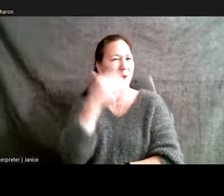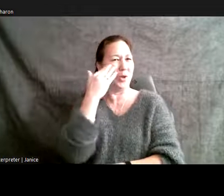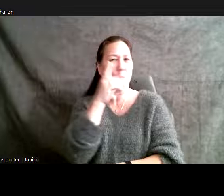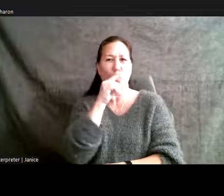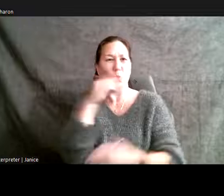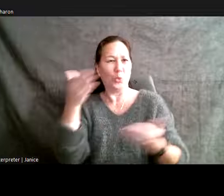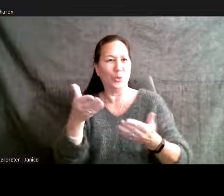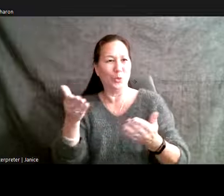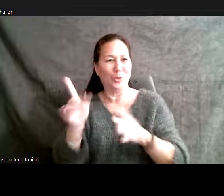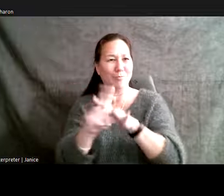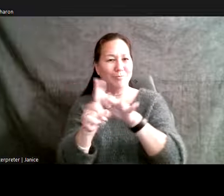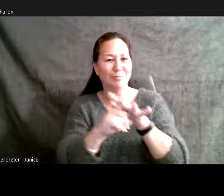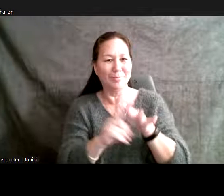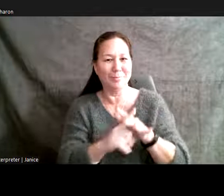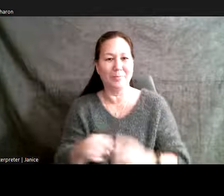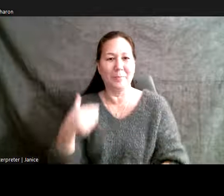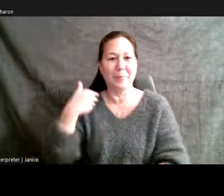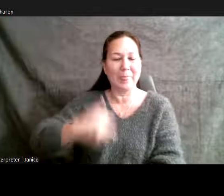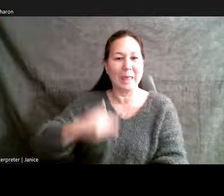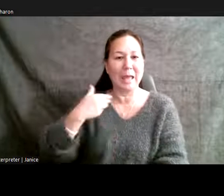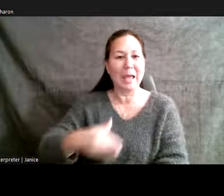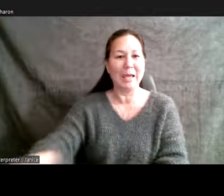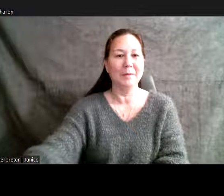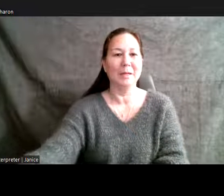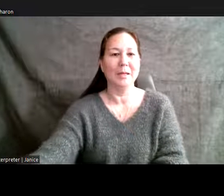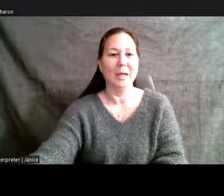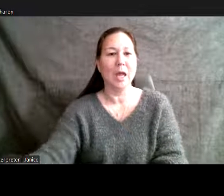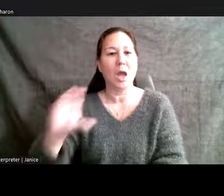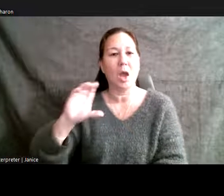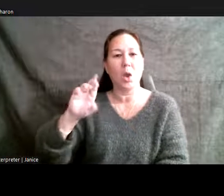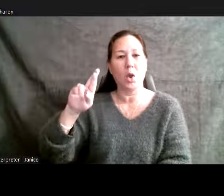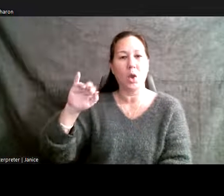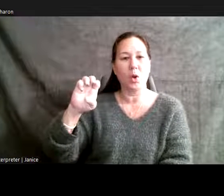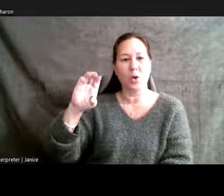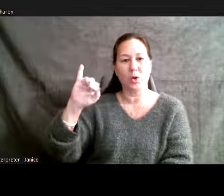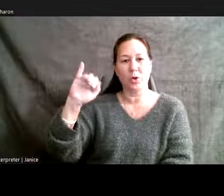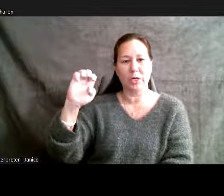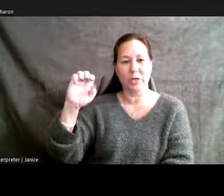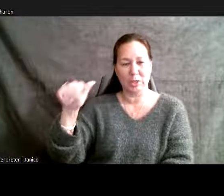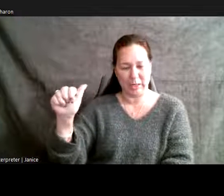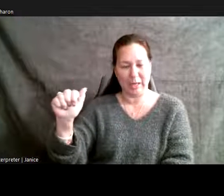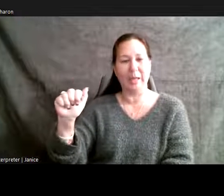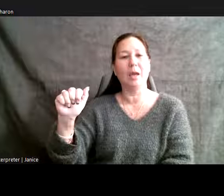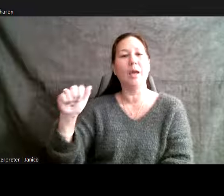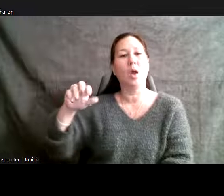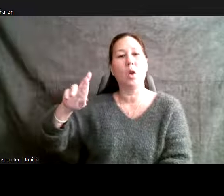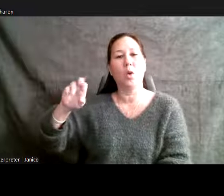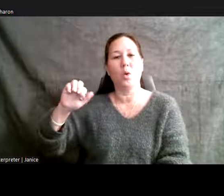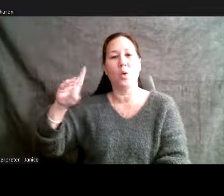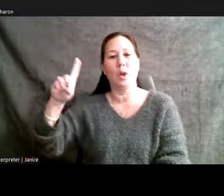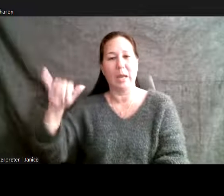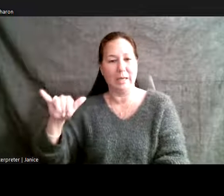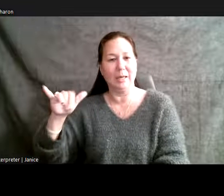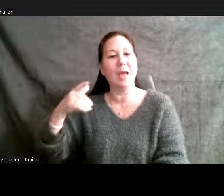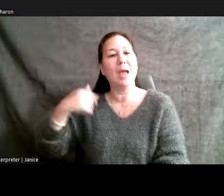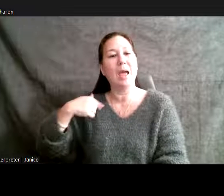I'm Rishi Reddy, the chairperson of the council and the director of environmental justice at EEA. In